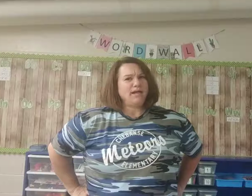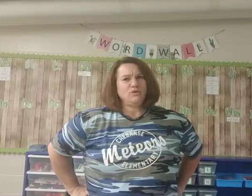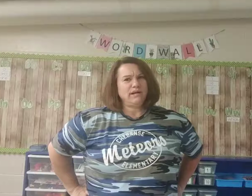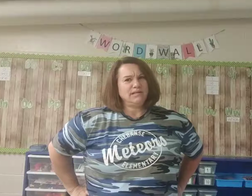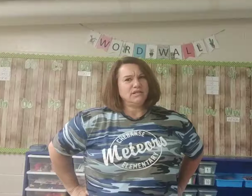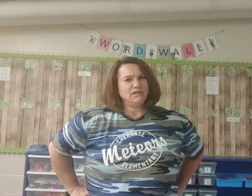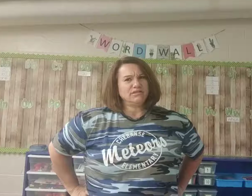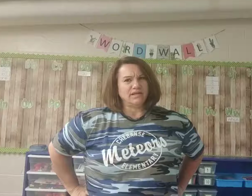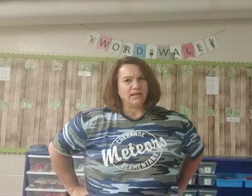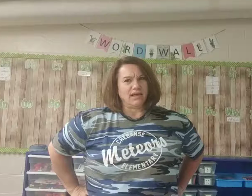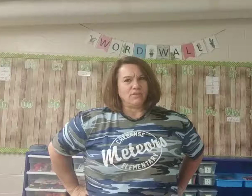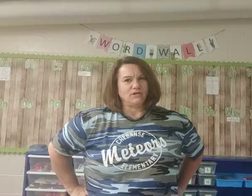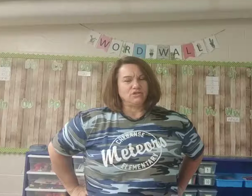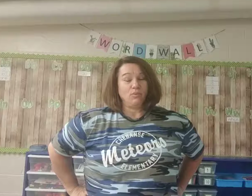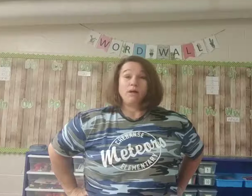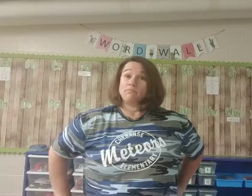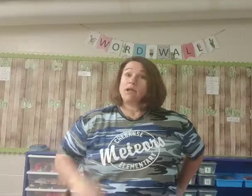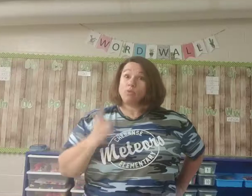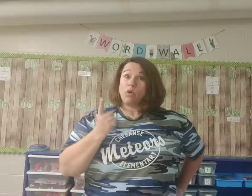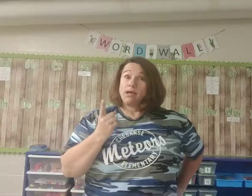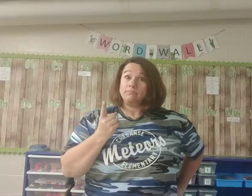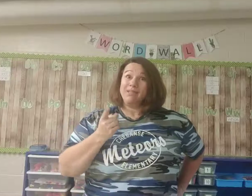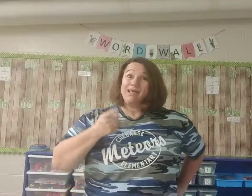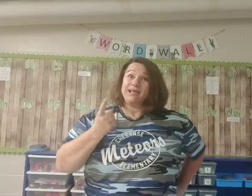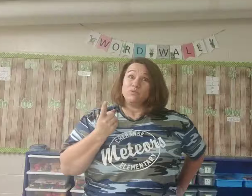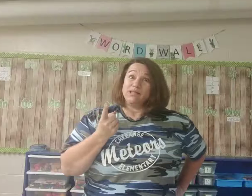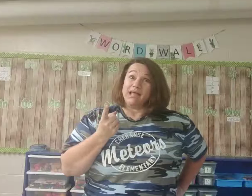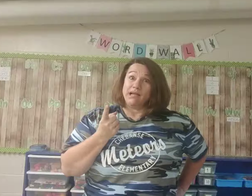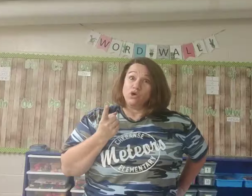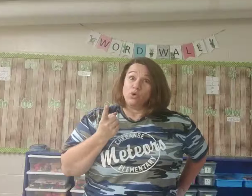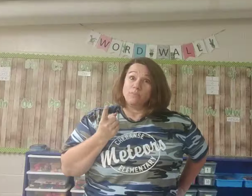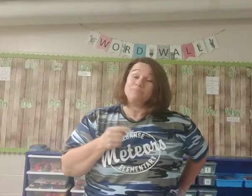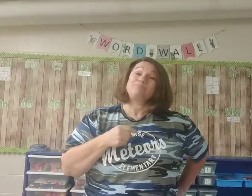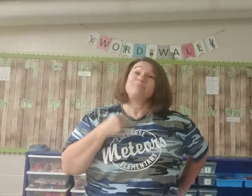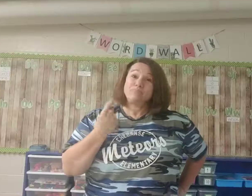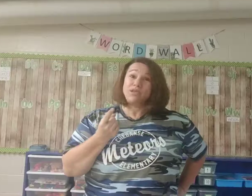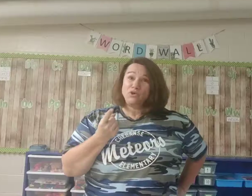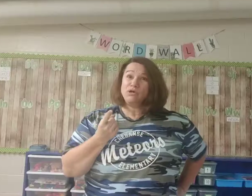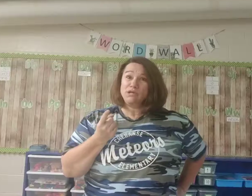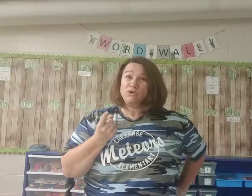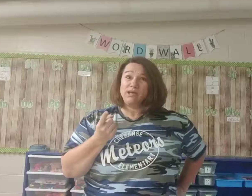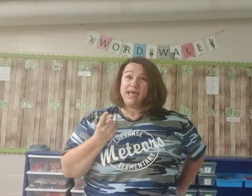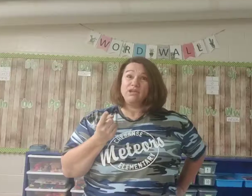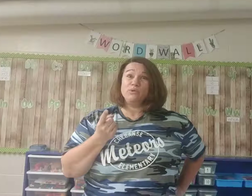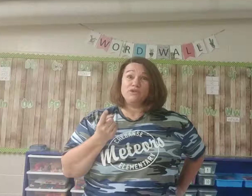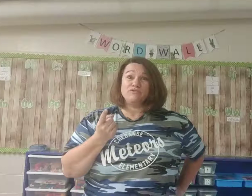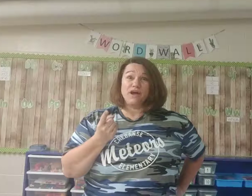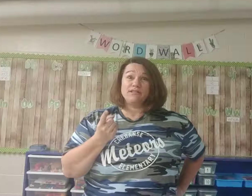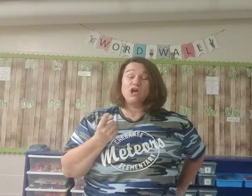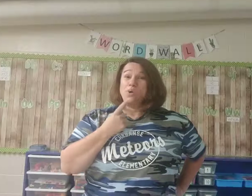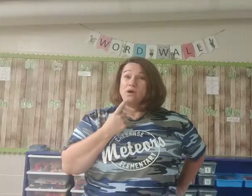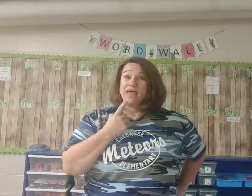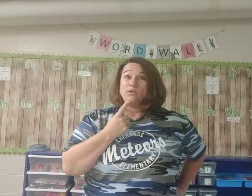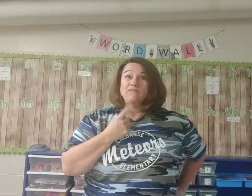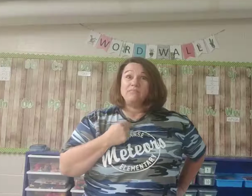do we need to learn sign language? Well, number one, it's really kind of cool. You can communicate with your friends without even